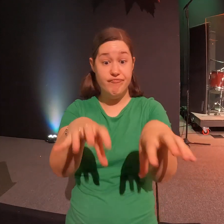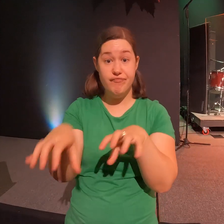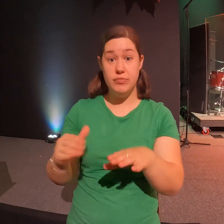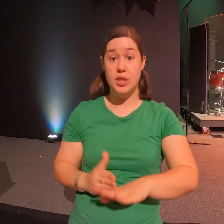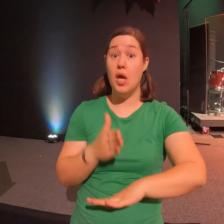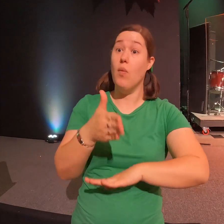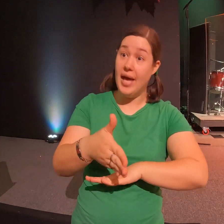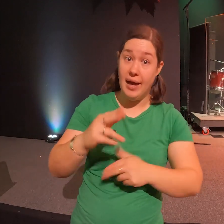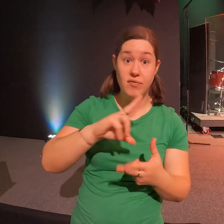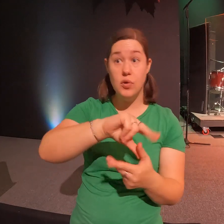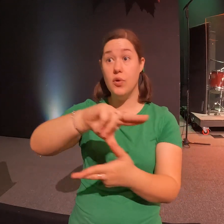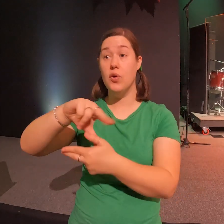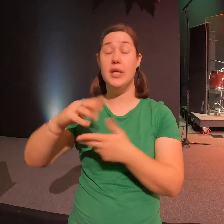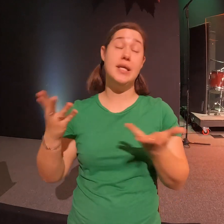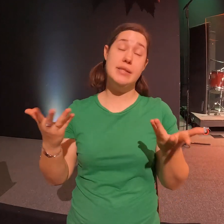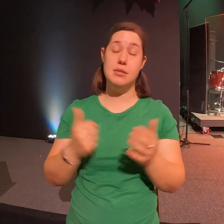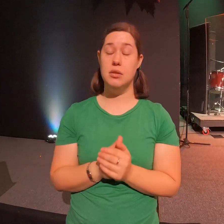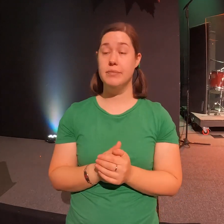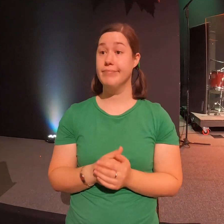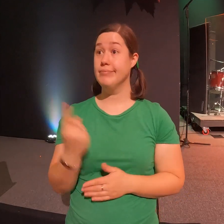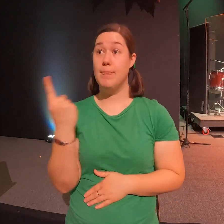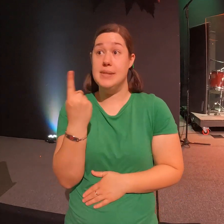Someone's got to do it. Yes, Kim, you're right.